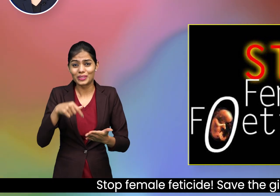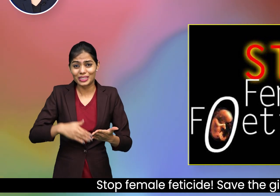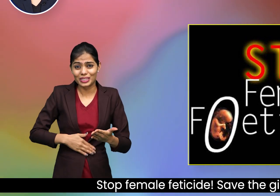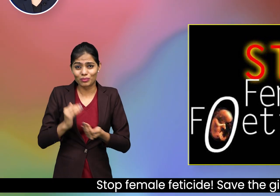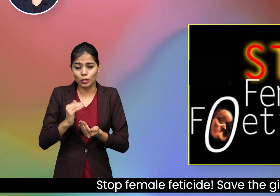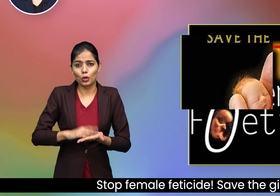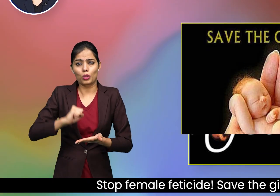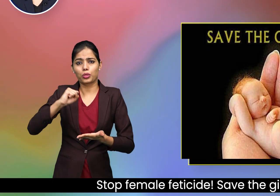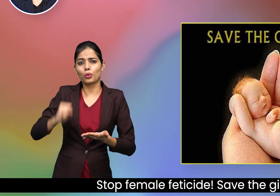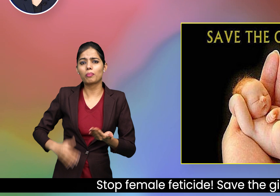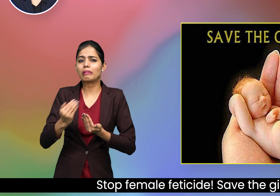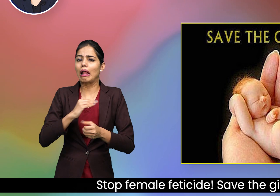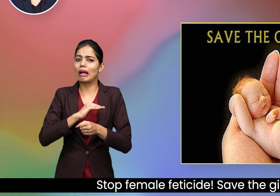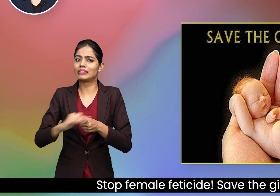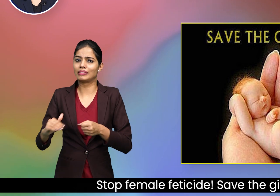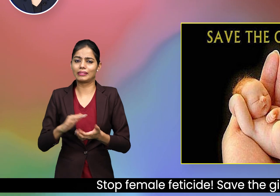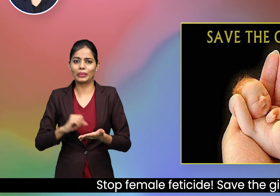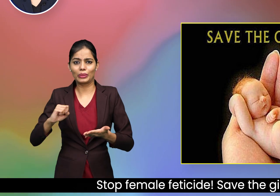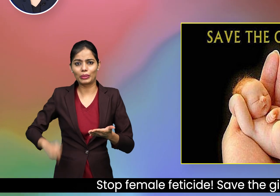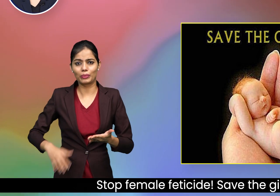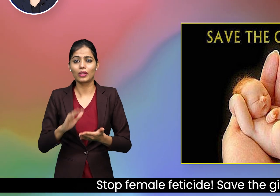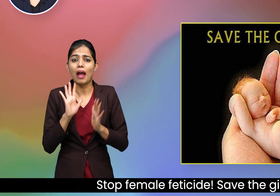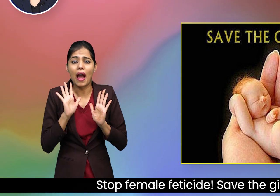Stop female feticide. Save the girl child.